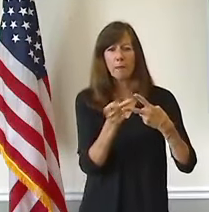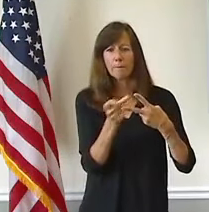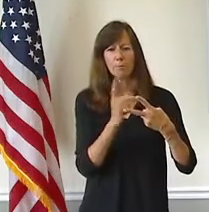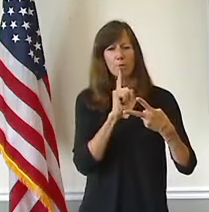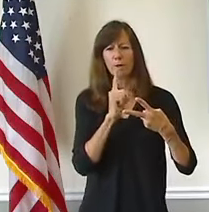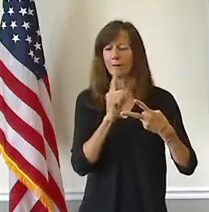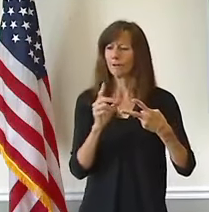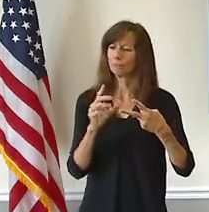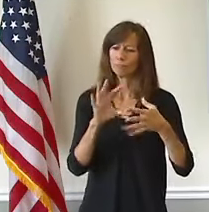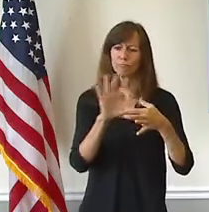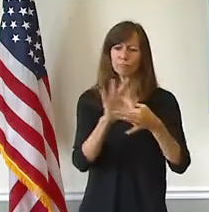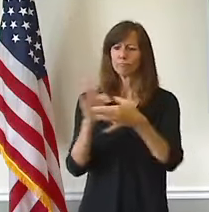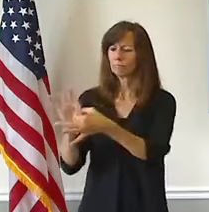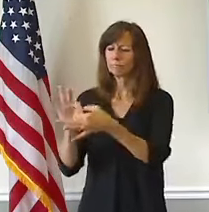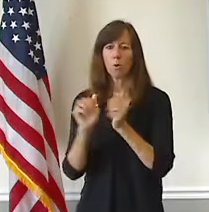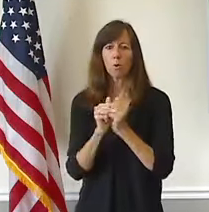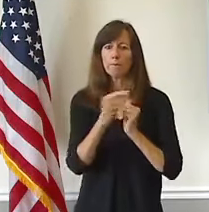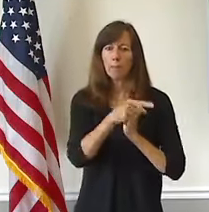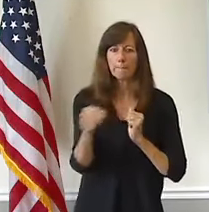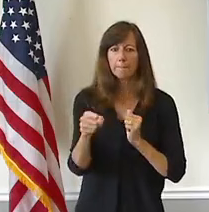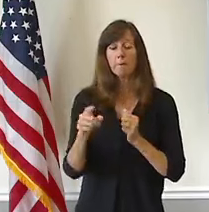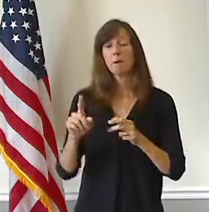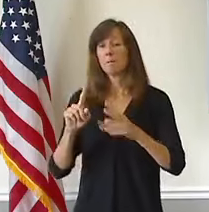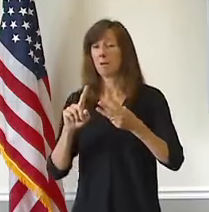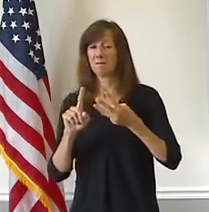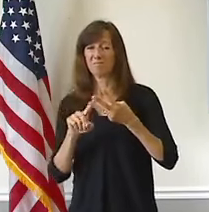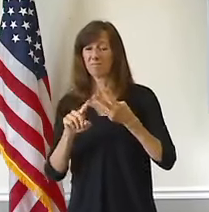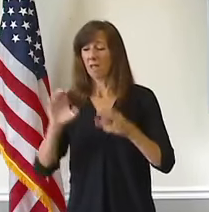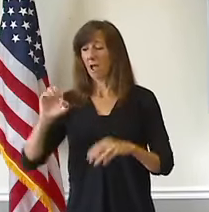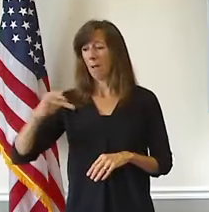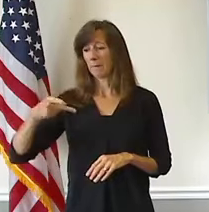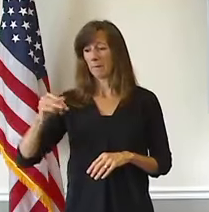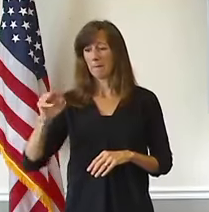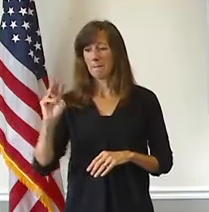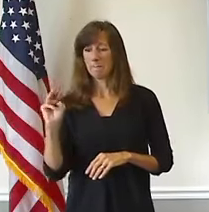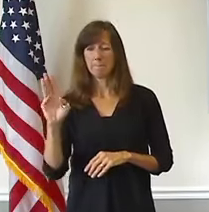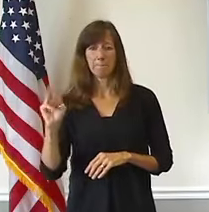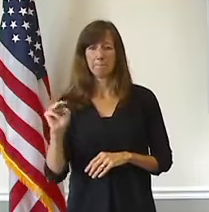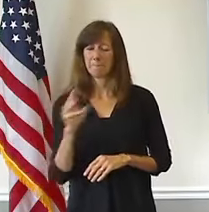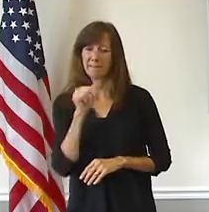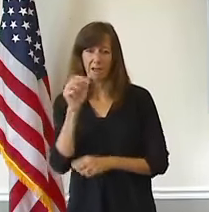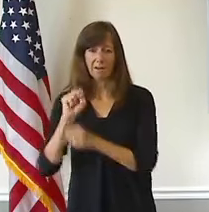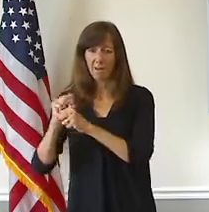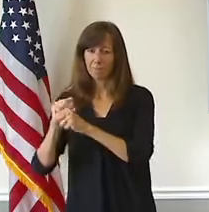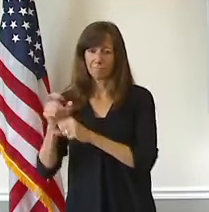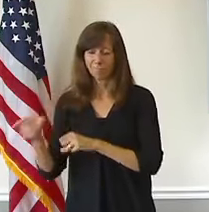Did not happen with Optimum, and I am grateful that as a result of yesterday's call,